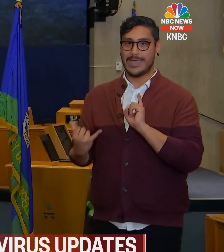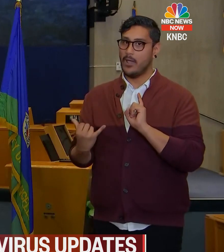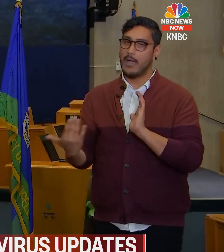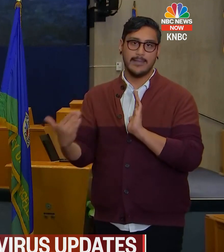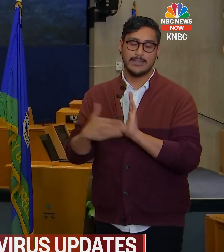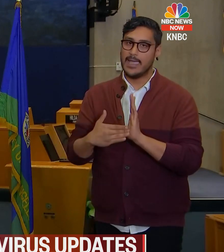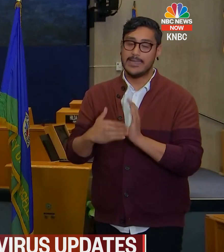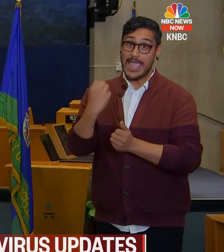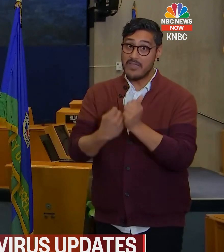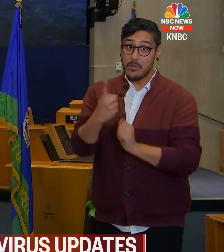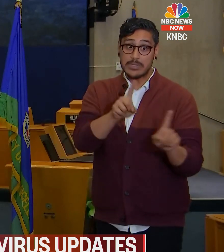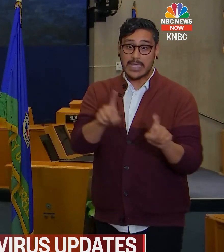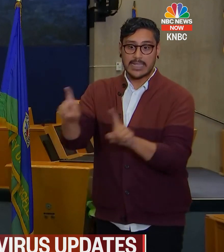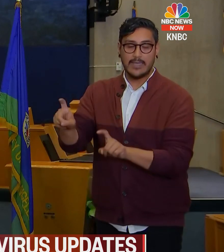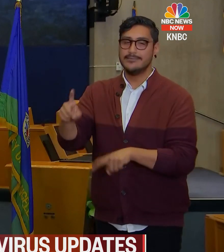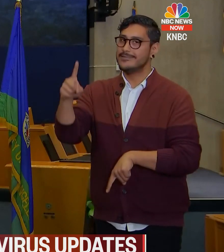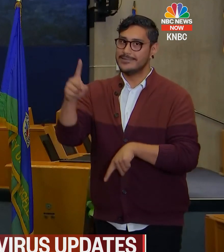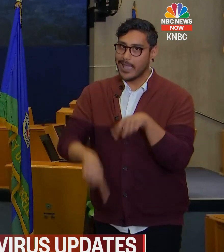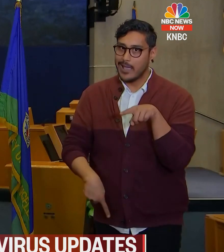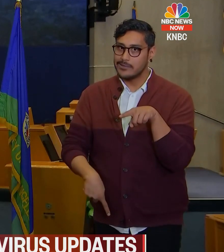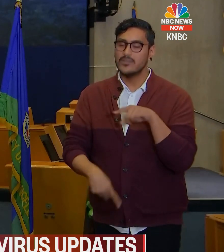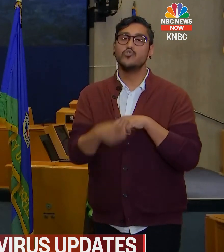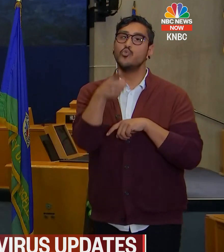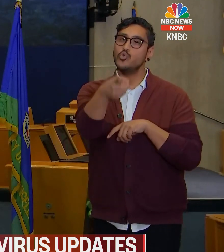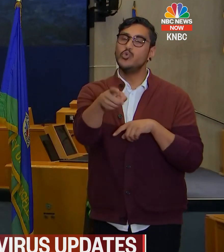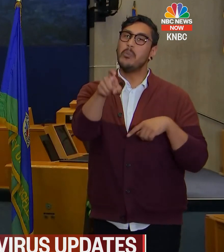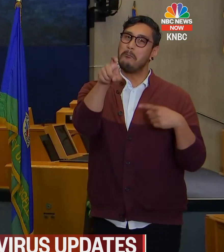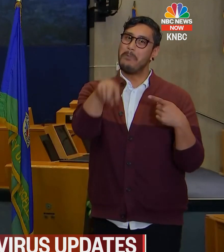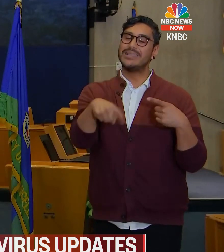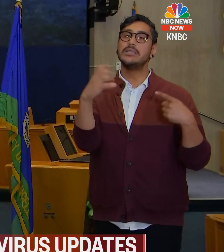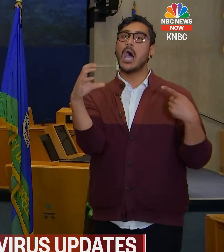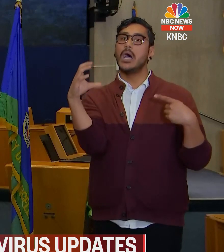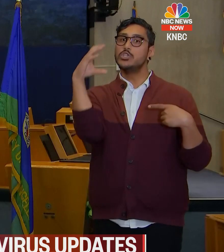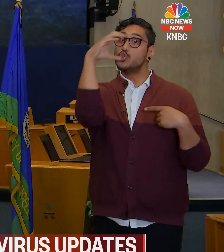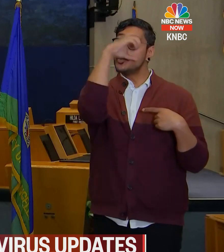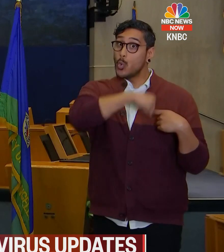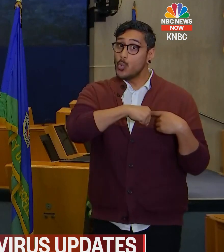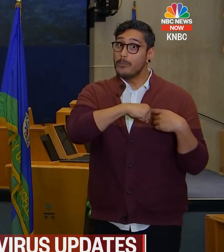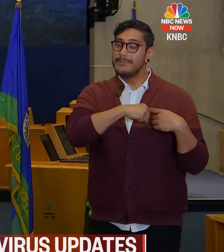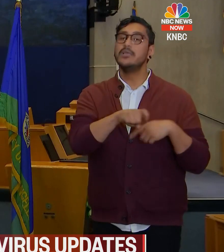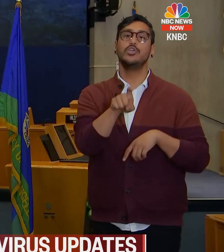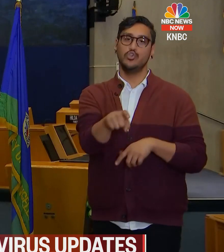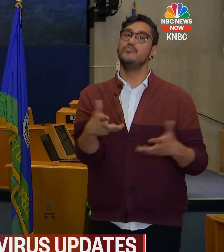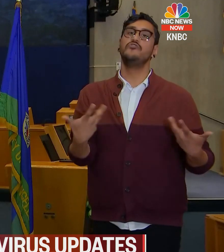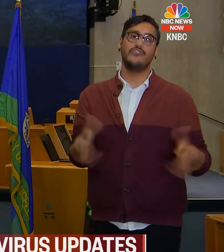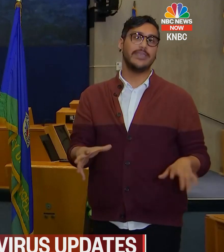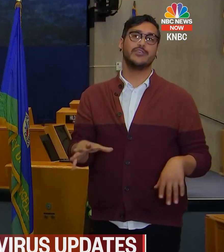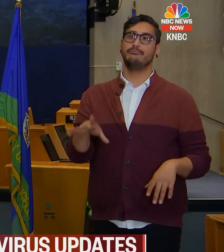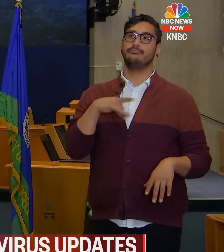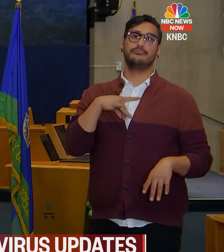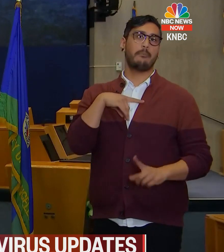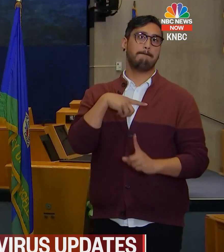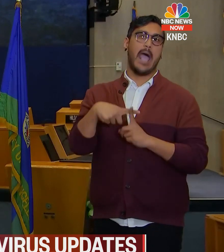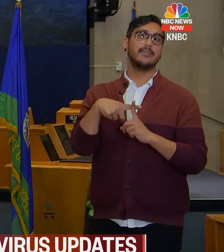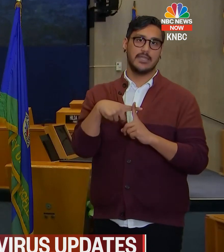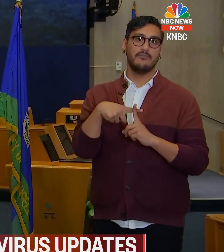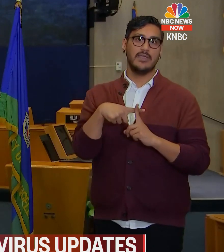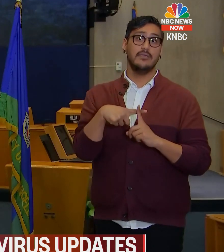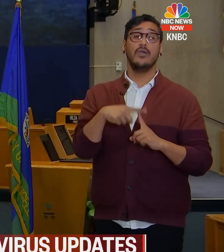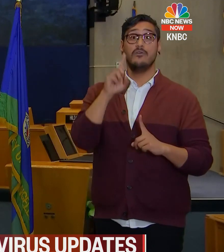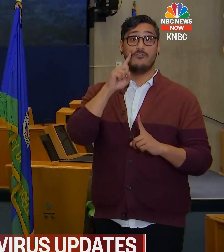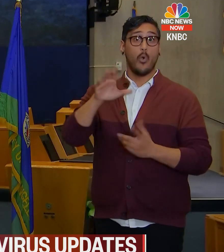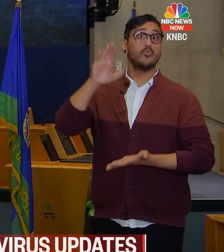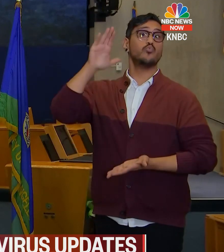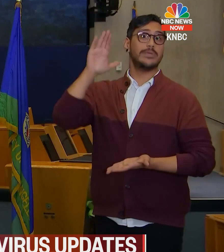tested, you need to assume you could be positive for COVID-19 and reduce the possibility that you will spread